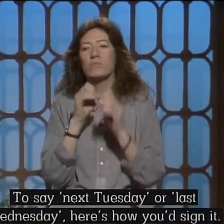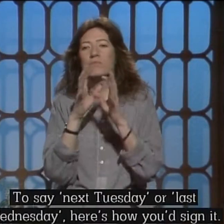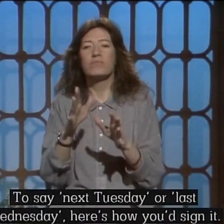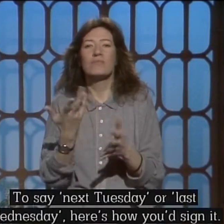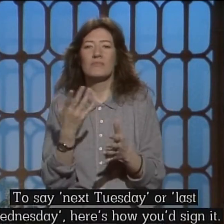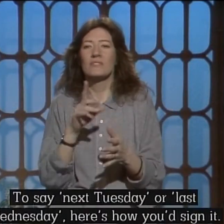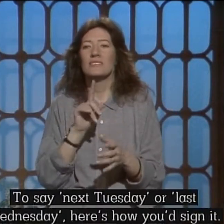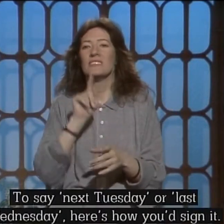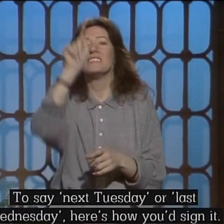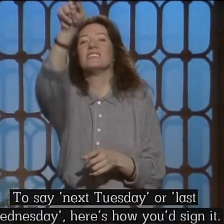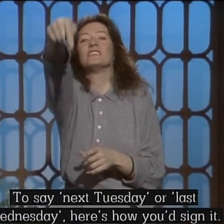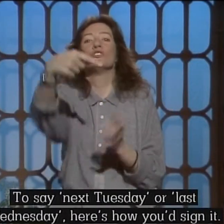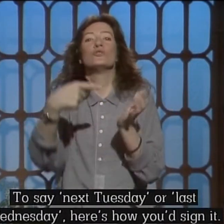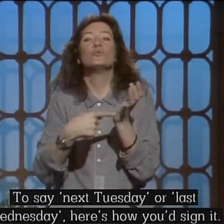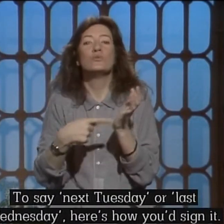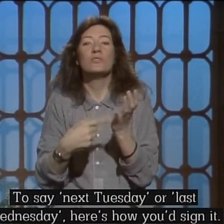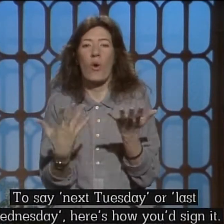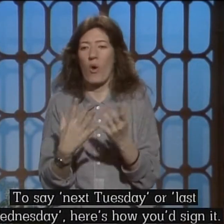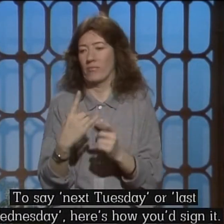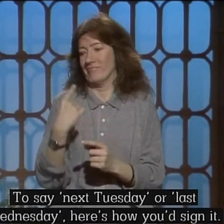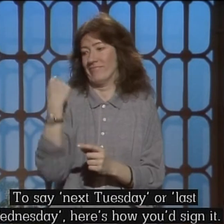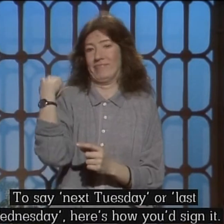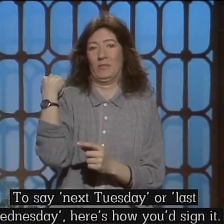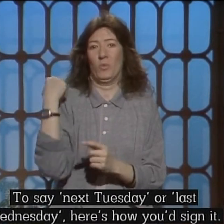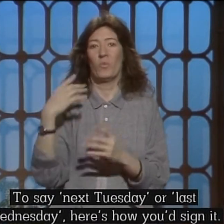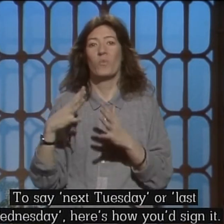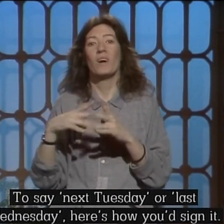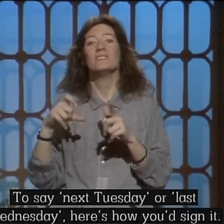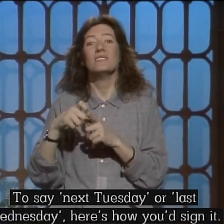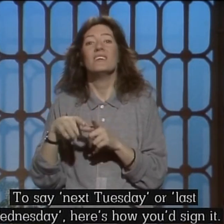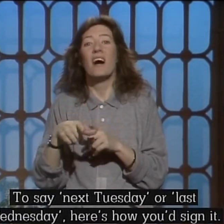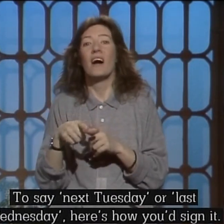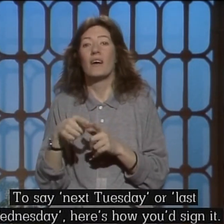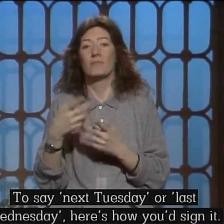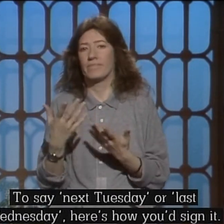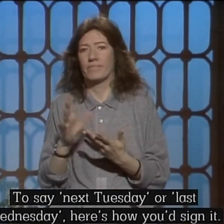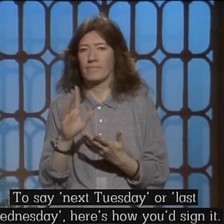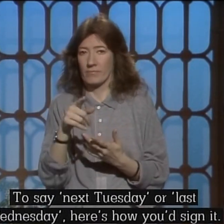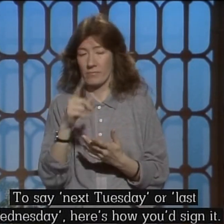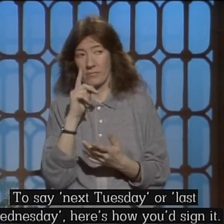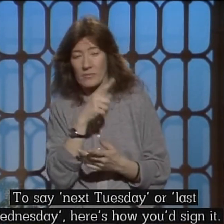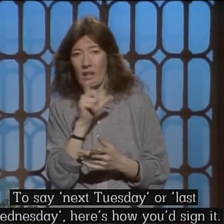If you want to say next Tuesday or last Wednesday, here's how you'd sign.